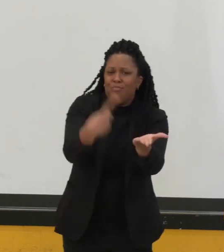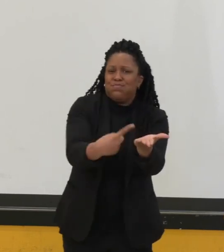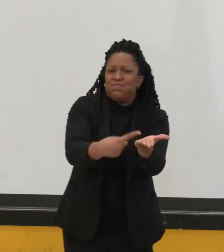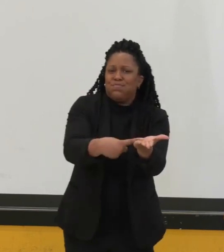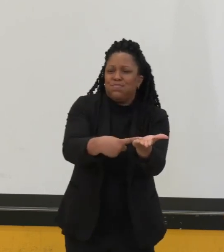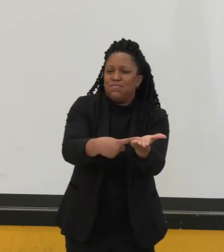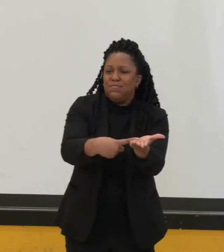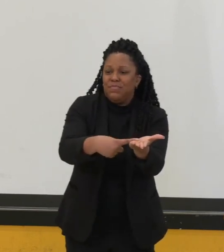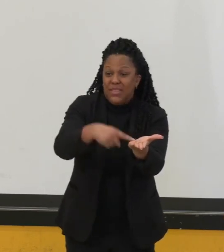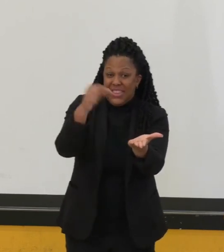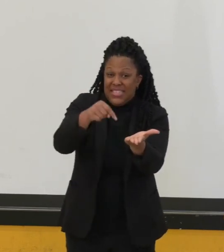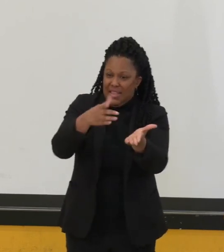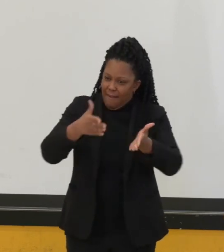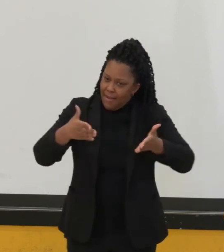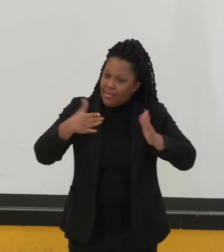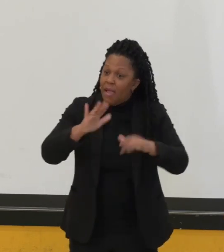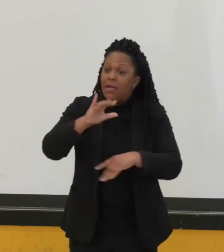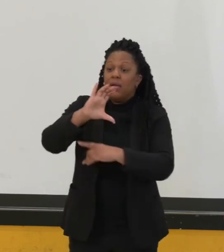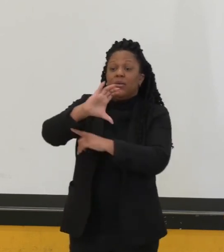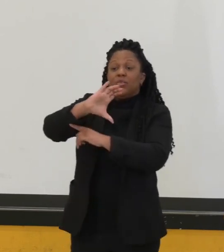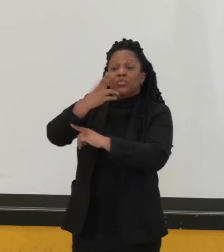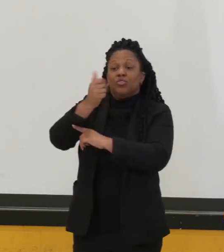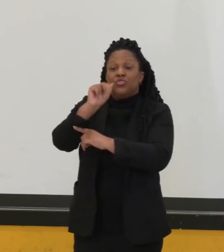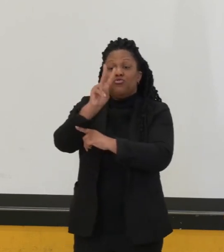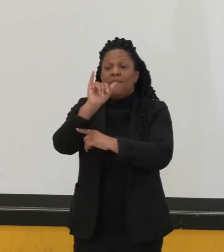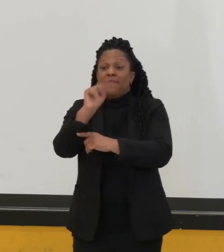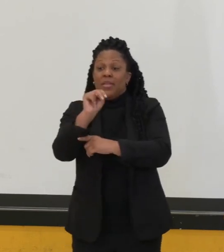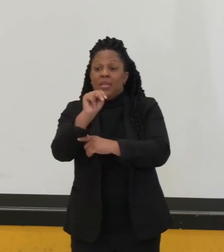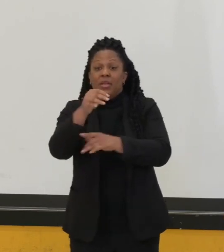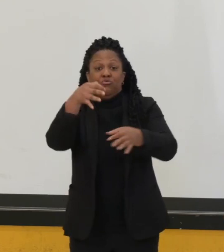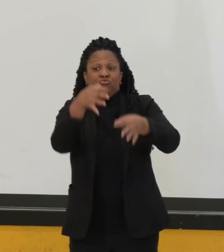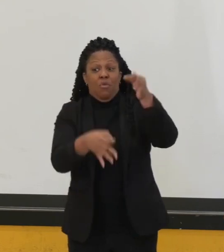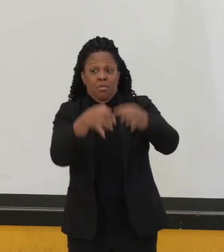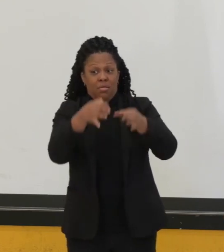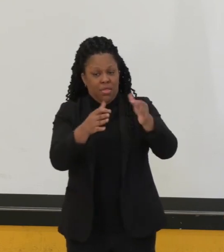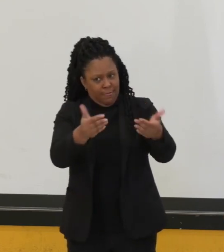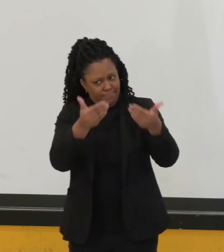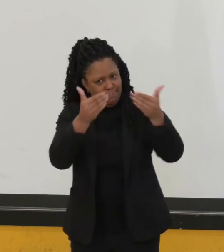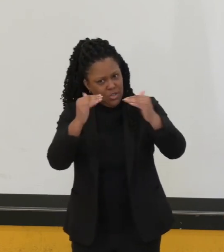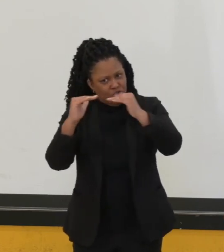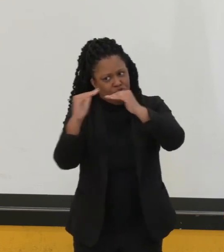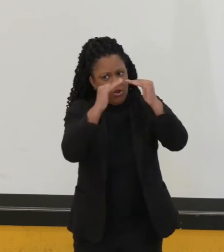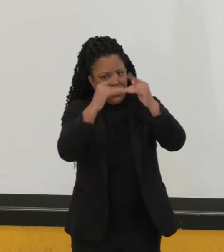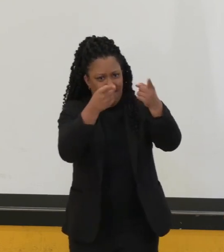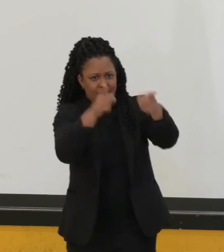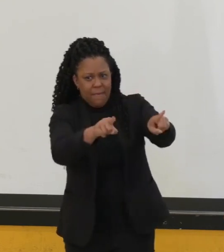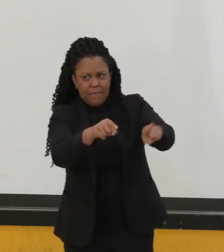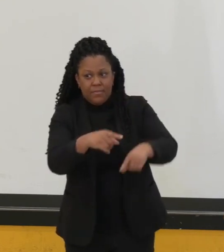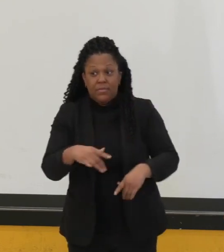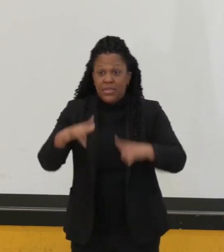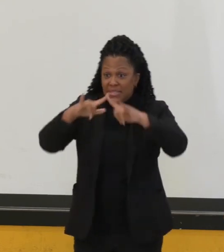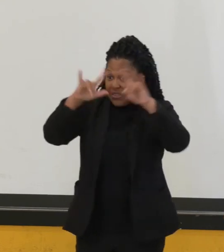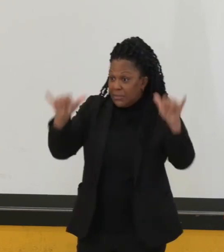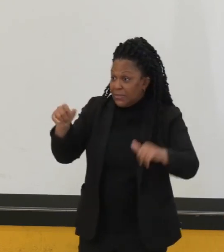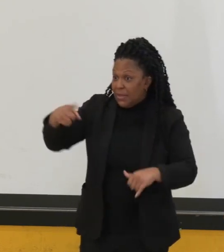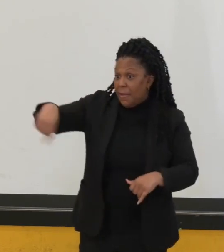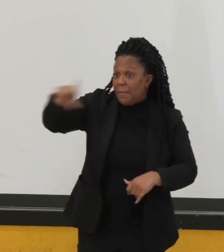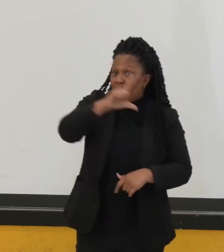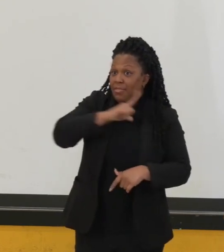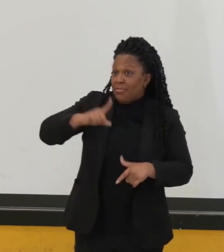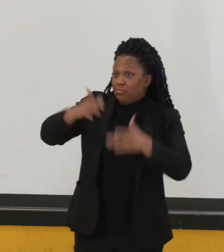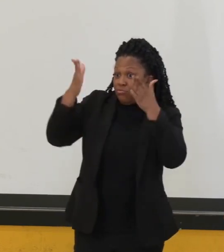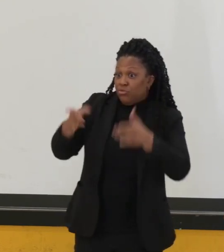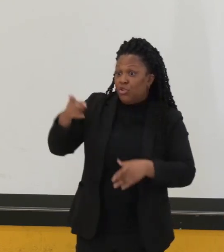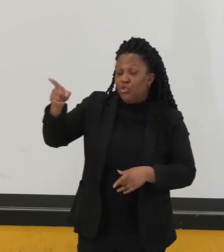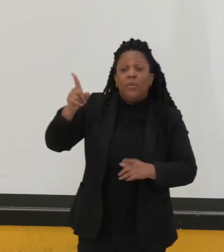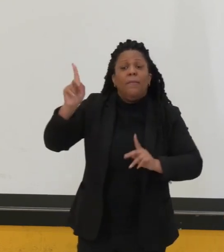the Chauvin trial. And we can come together and demand that those who are in elected positions and who can make a difference are willing to